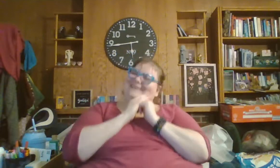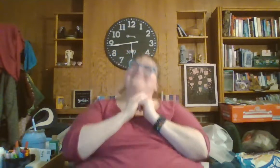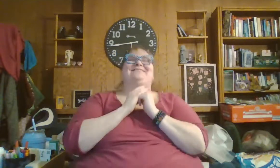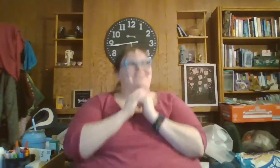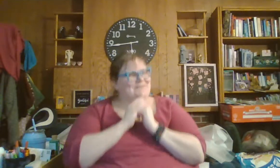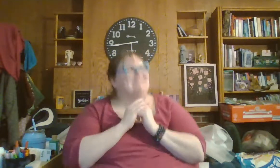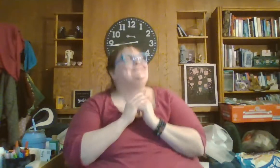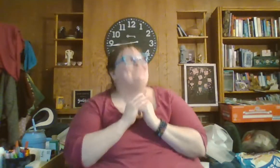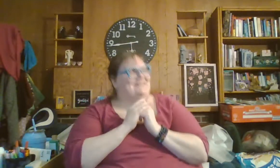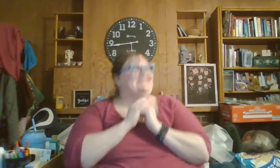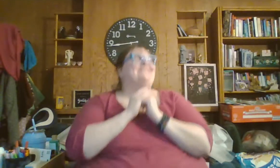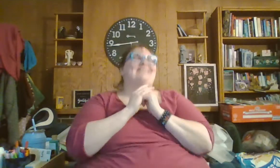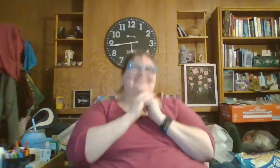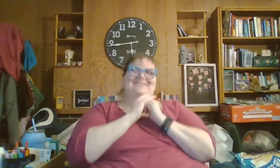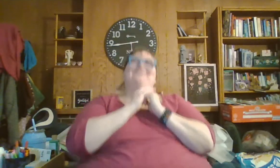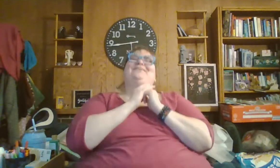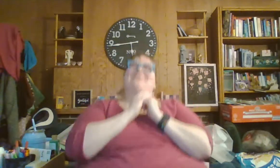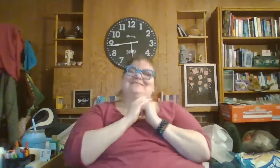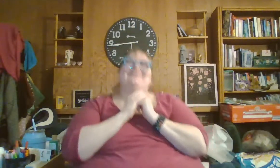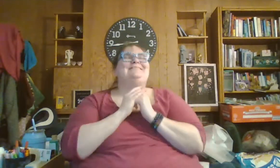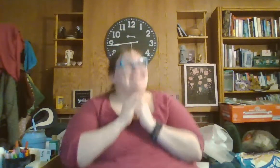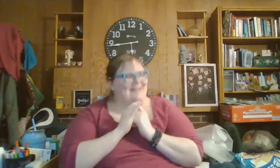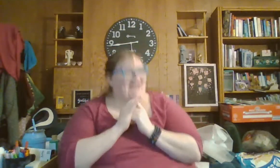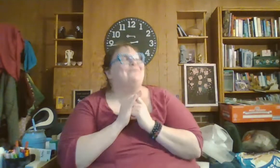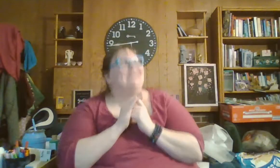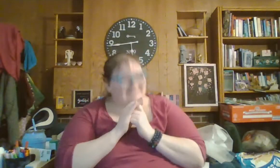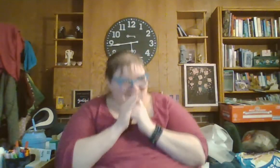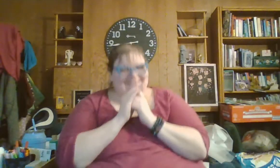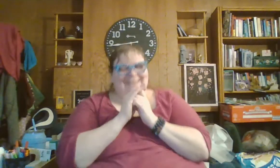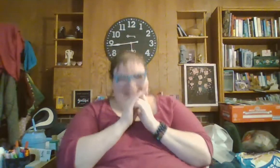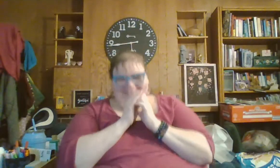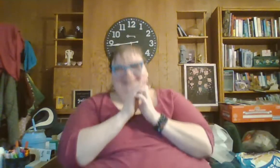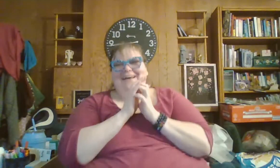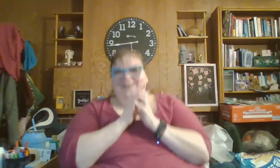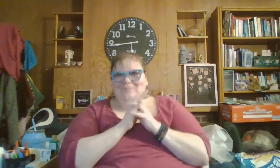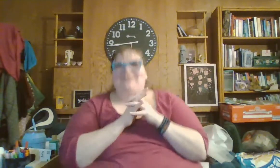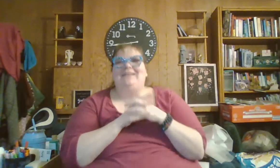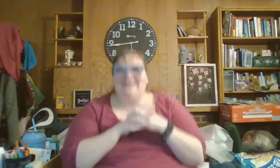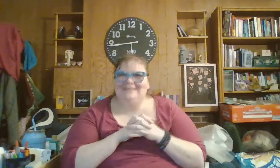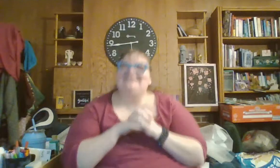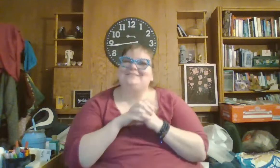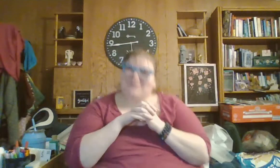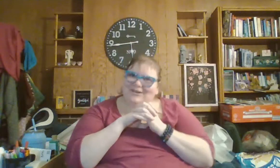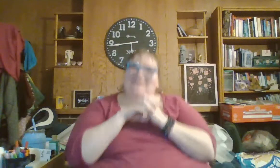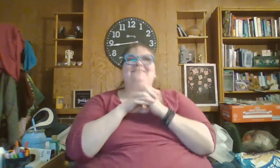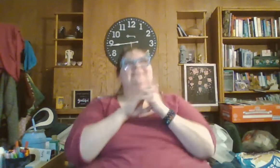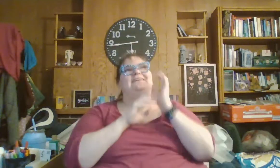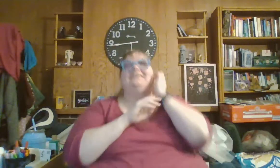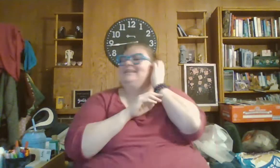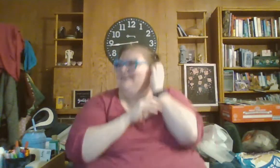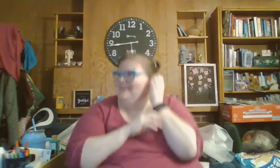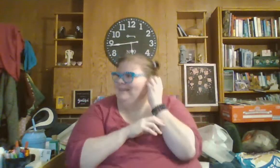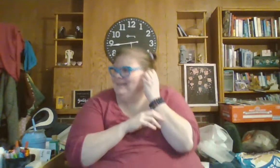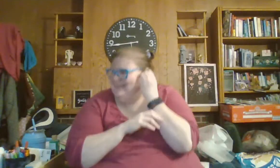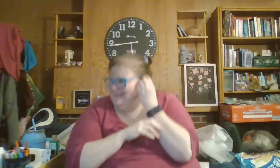was really pleased with myself that I was able to go back to bed and take a nap. And then I got up and did some more crafting and